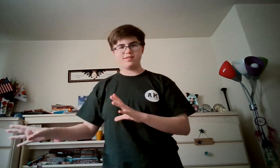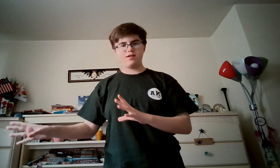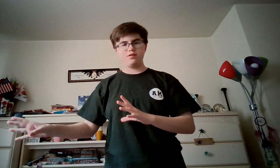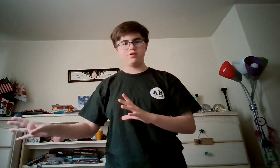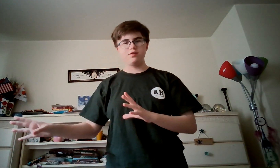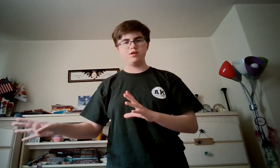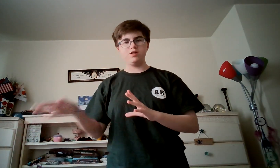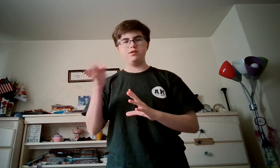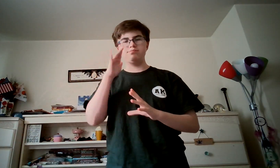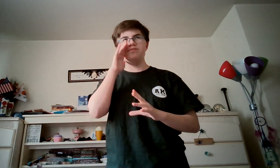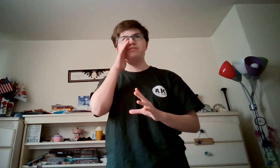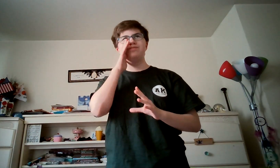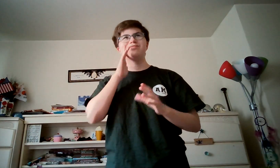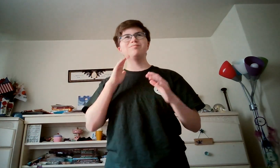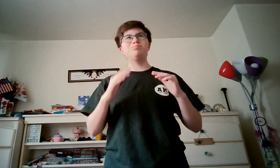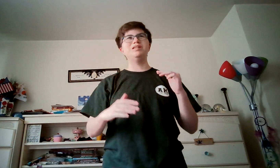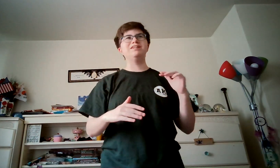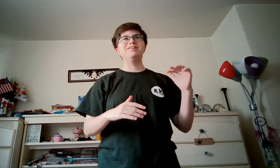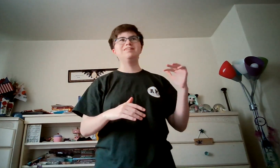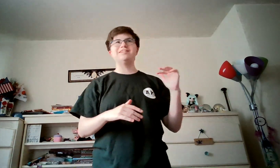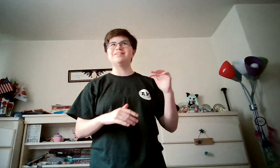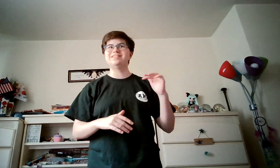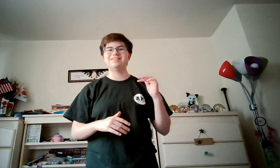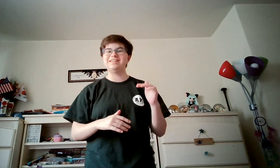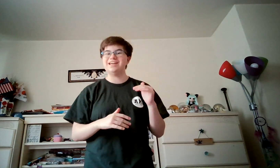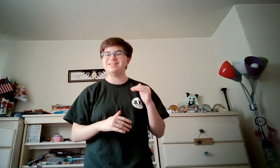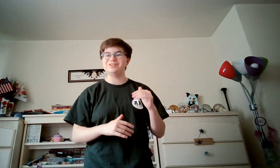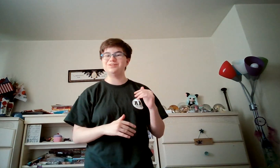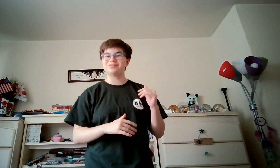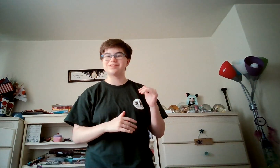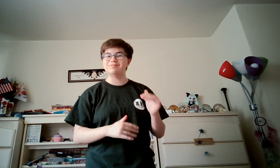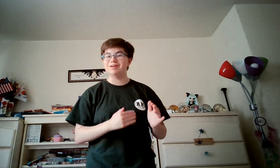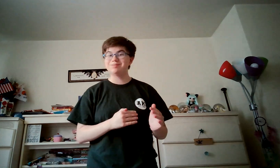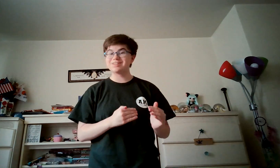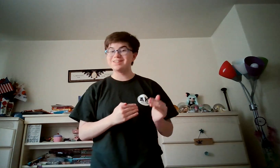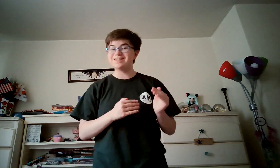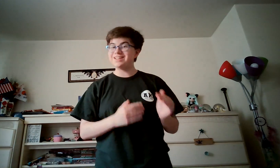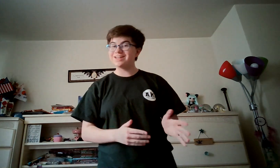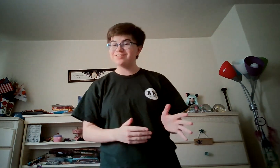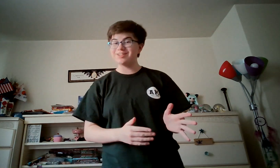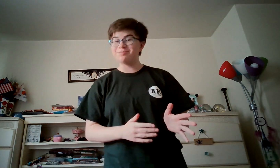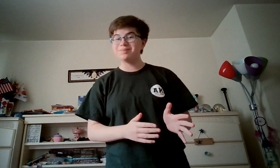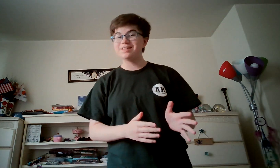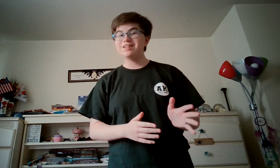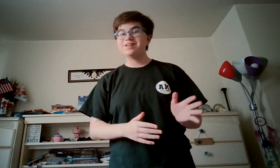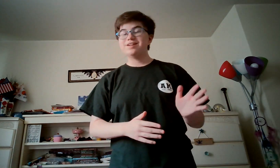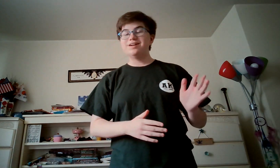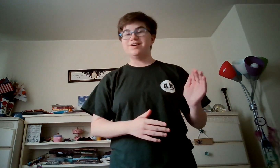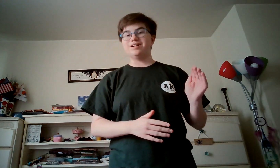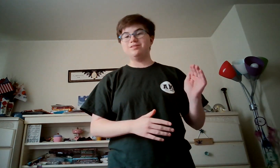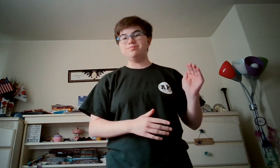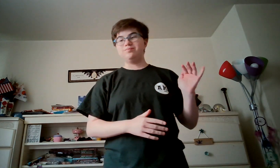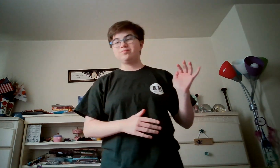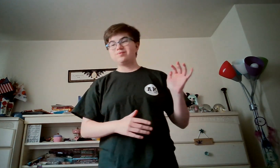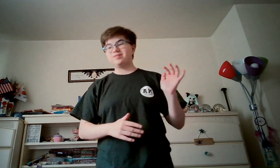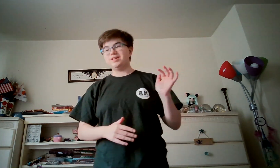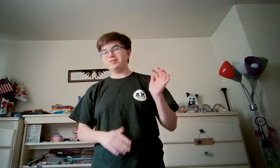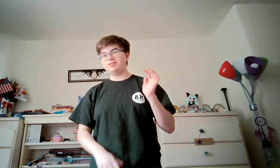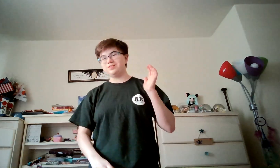ASL. But honestly, I don't remember a lot of them. Um, I don't know if I